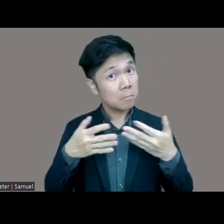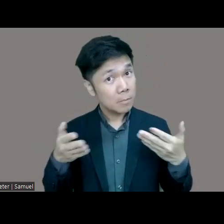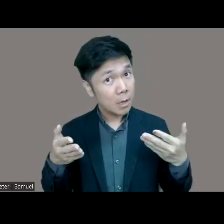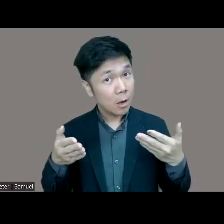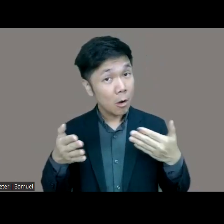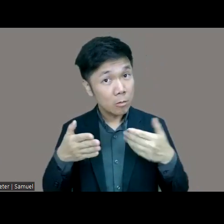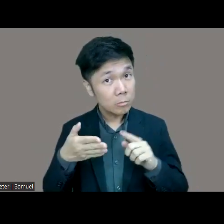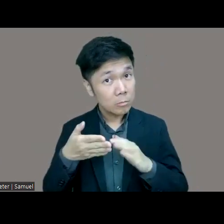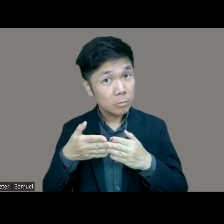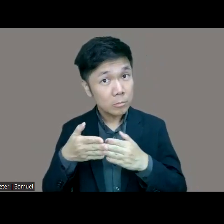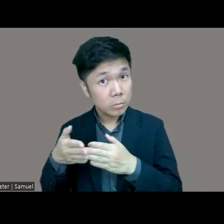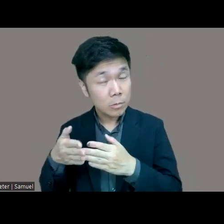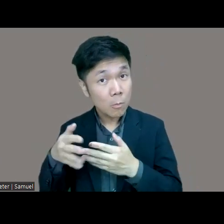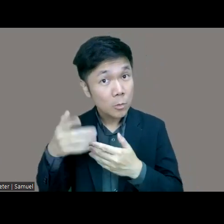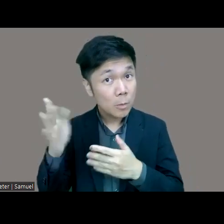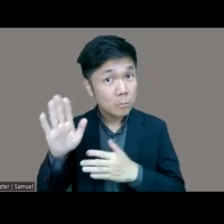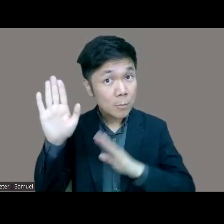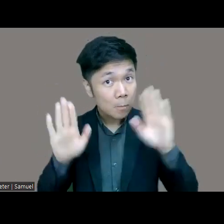like again to share.